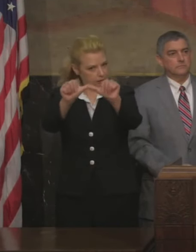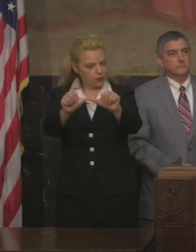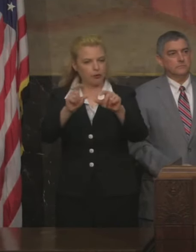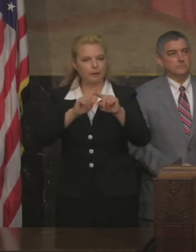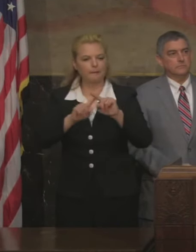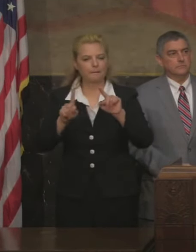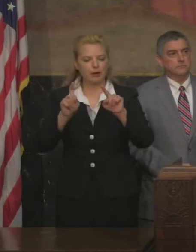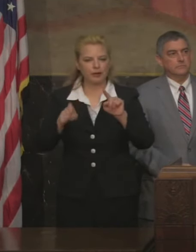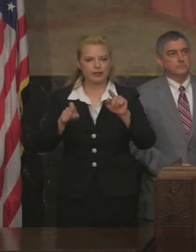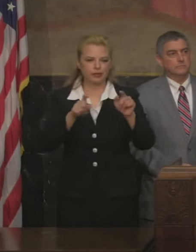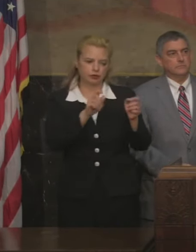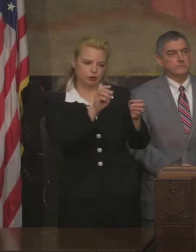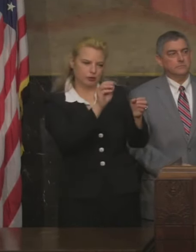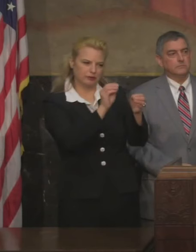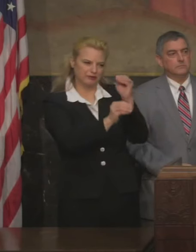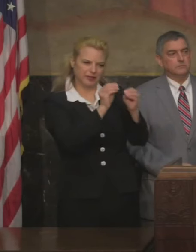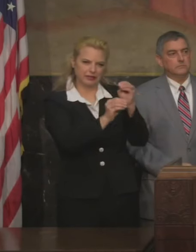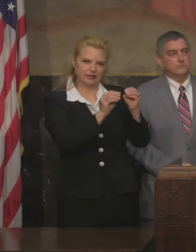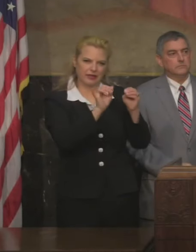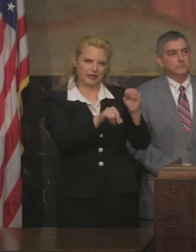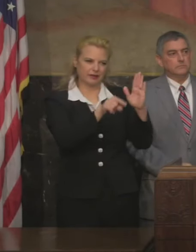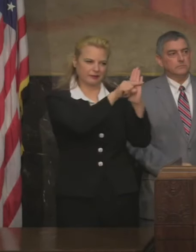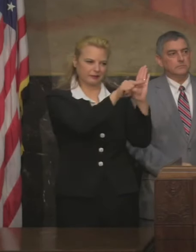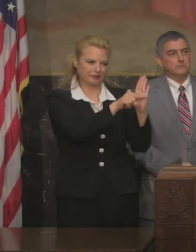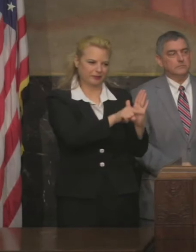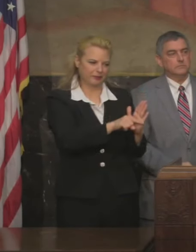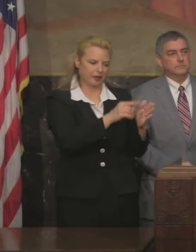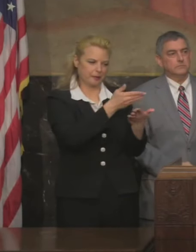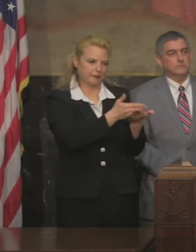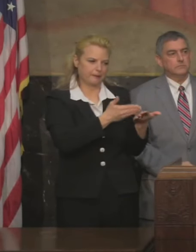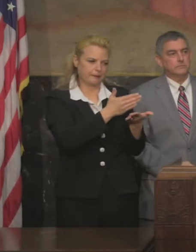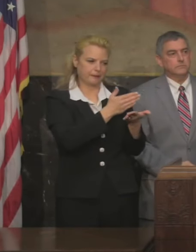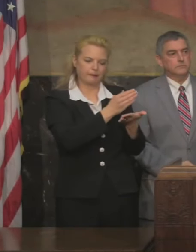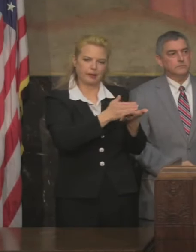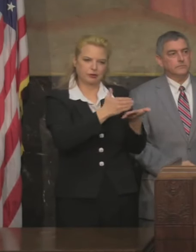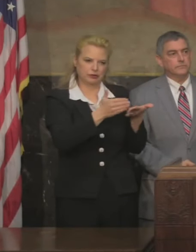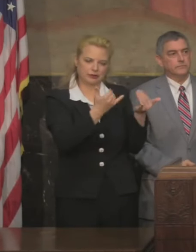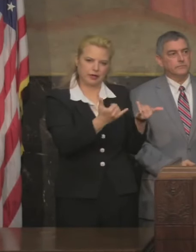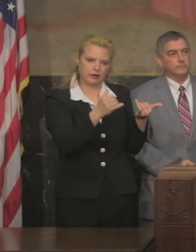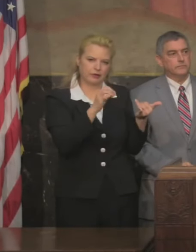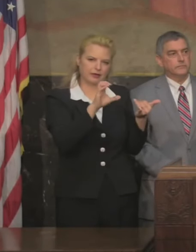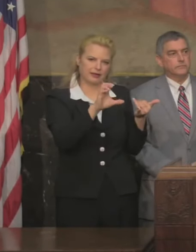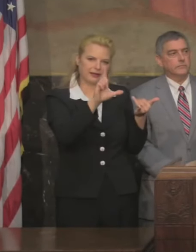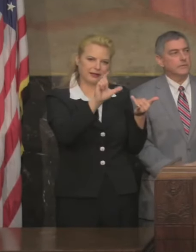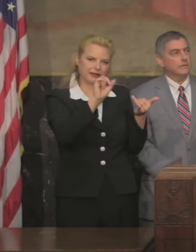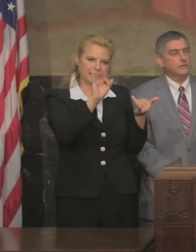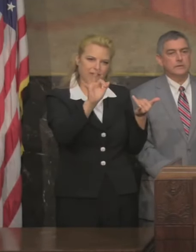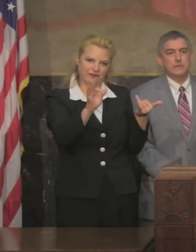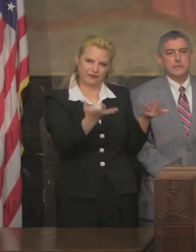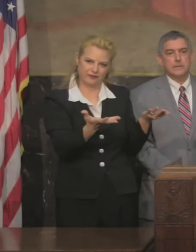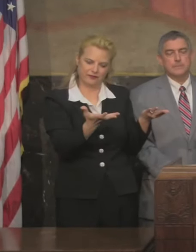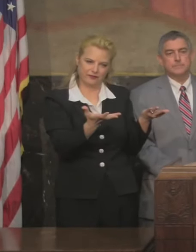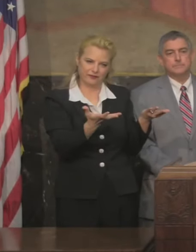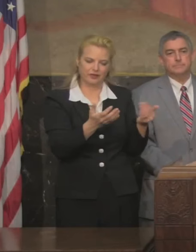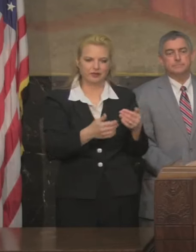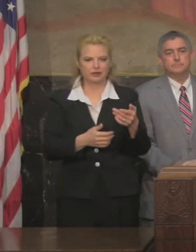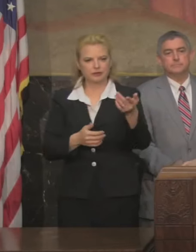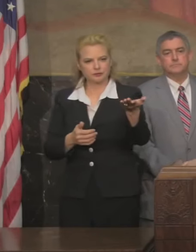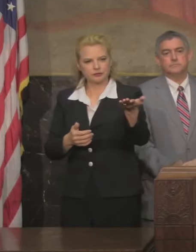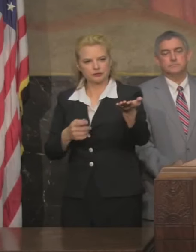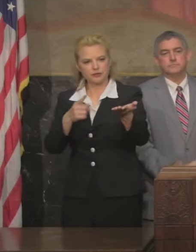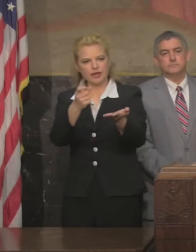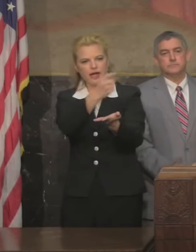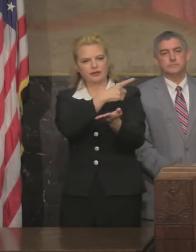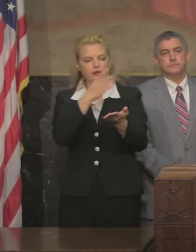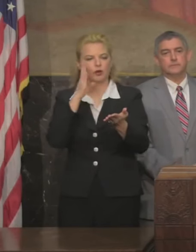to adjust the cliff as well, and that's critically important. And so that's part of the message here today. Are y'all gonna spell out in the